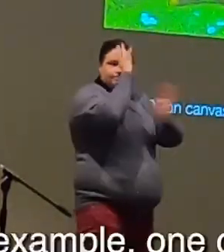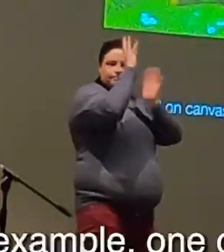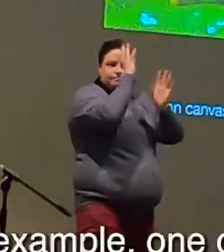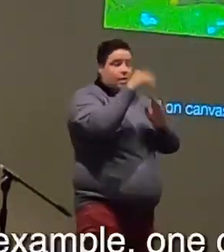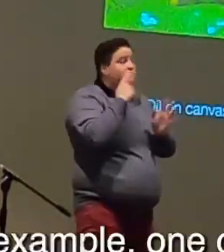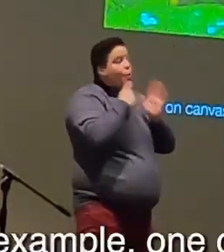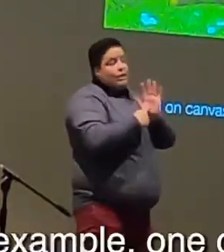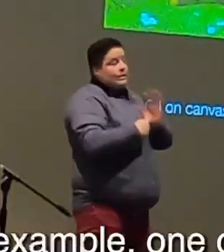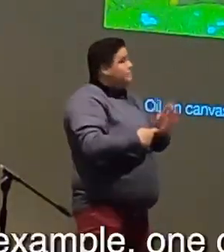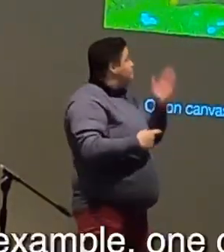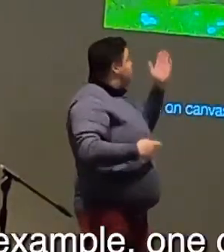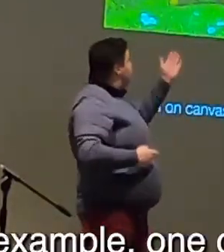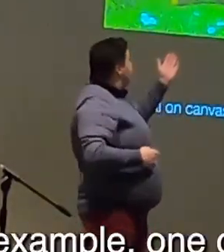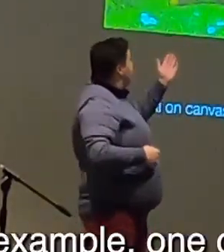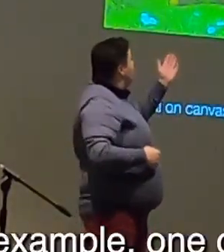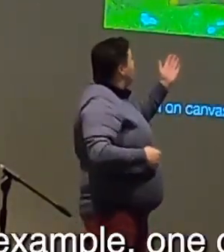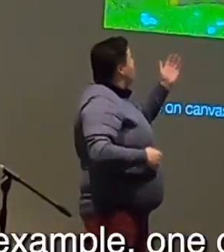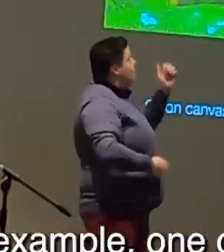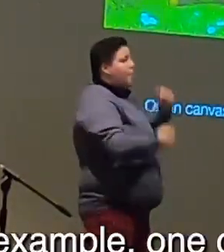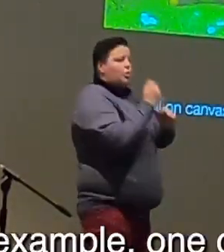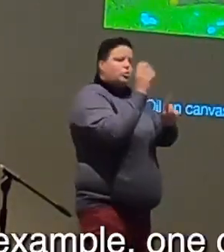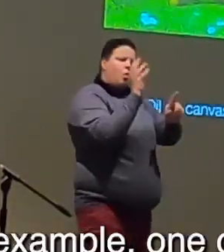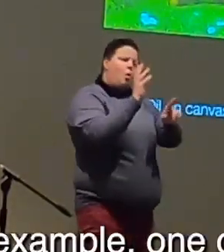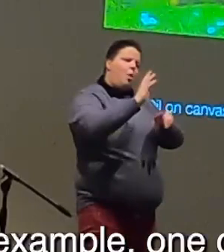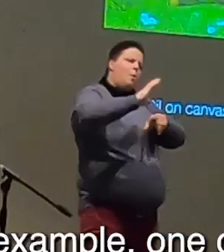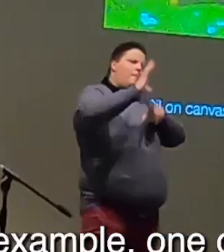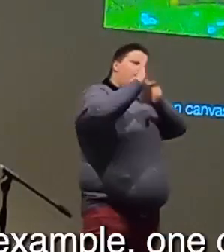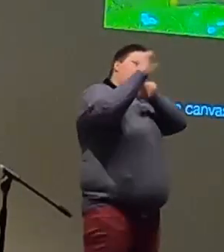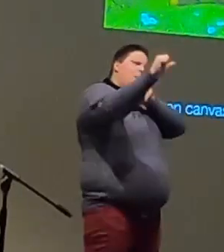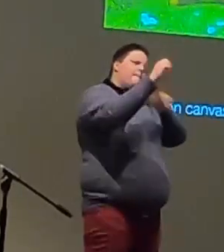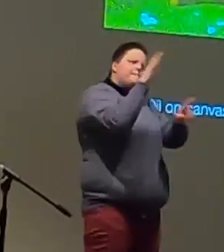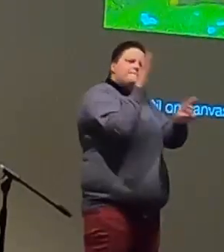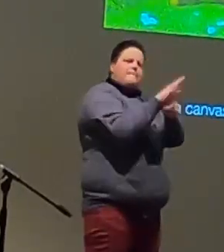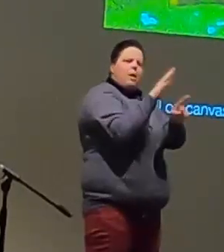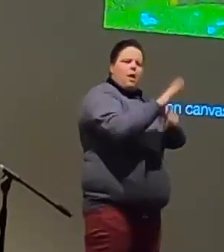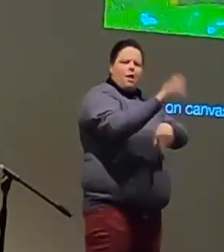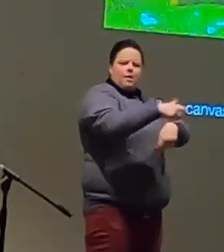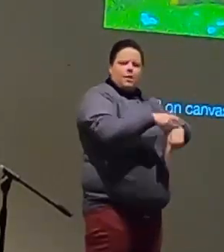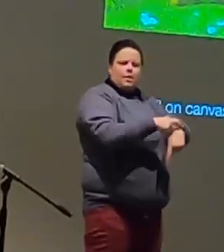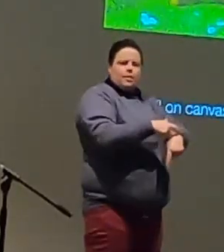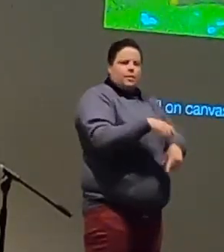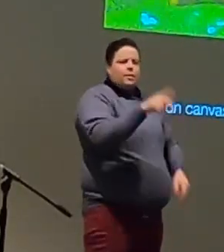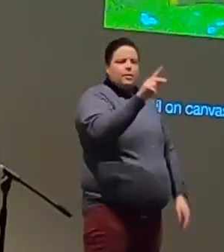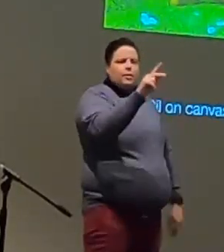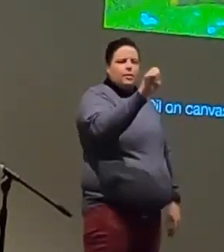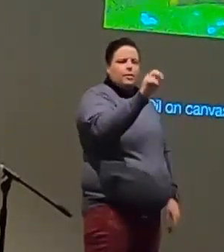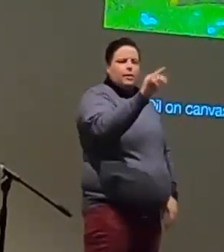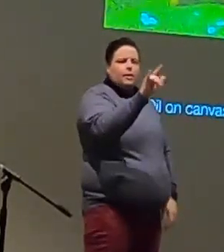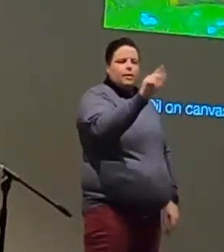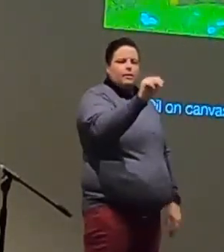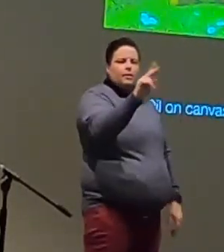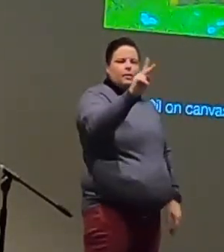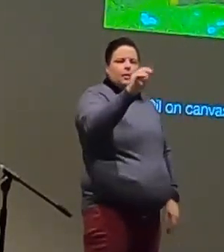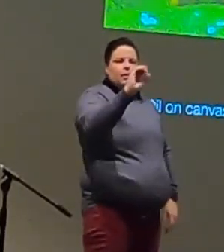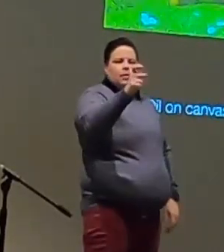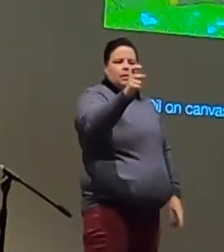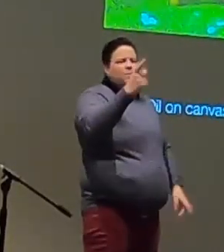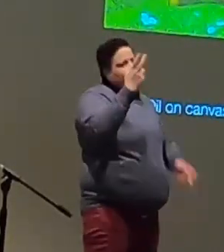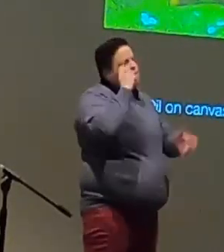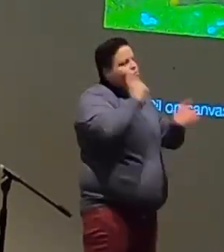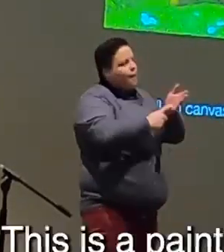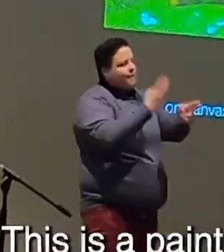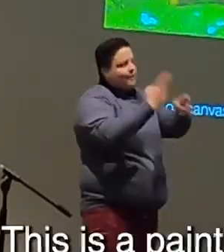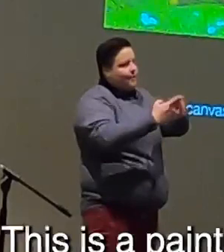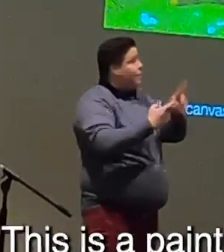So for example, one of the most prolific artists, academic artists of this time, was Kenyon Cox, who you may recognize the